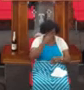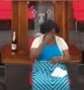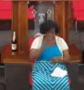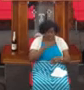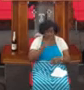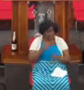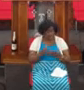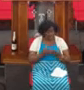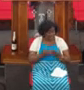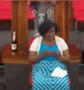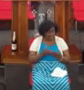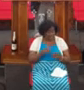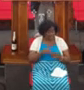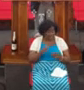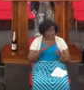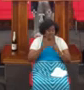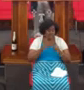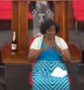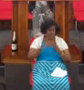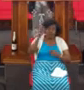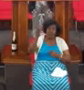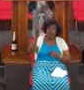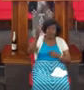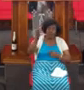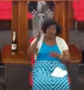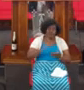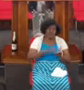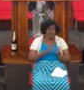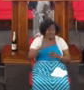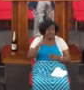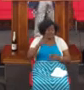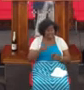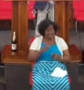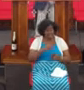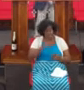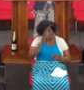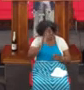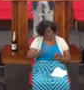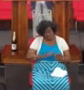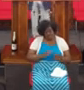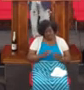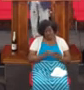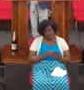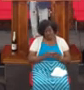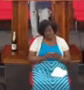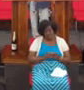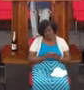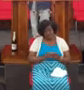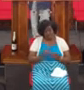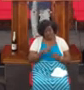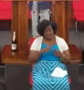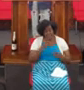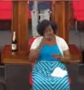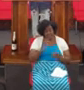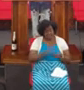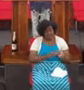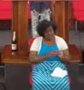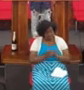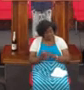easy, but you can talk there. Bible says in the morning of Gadara, he saw